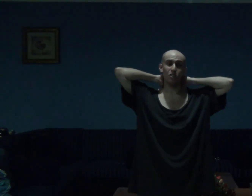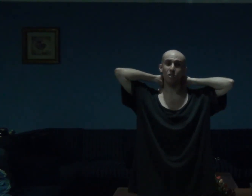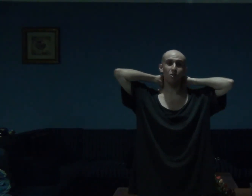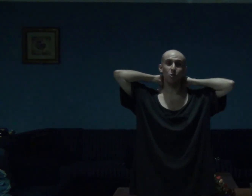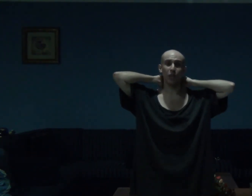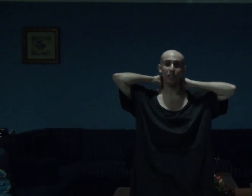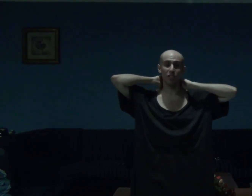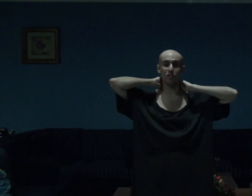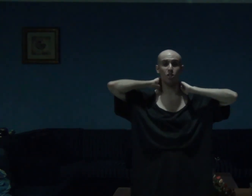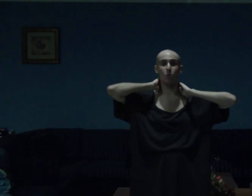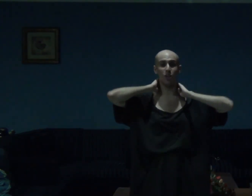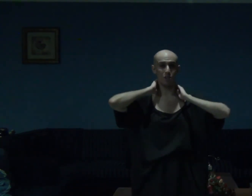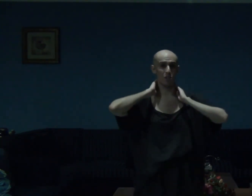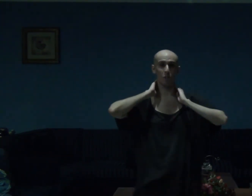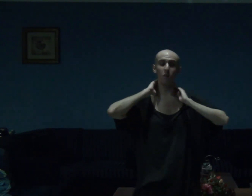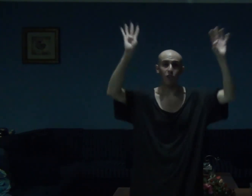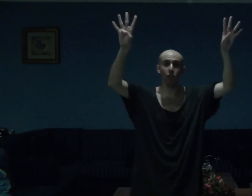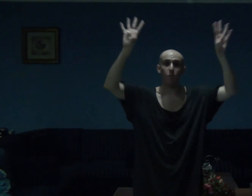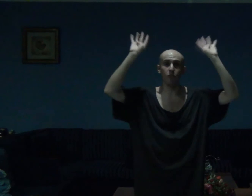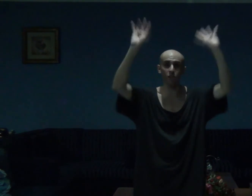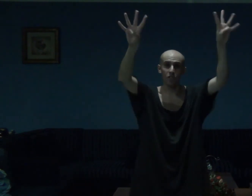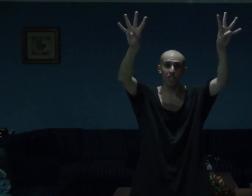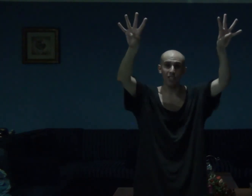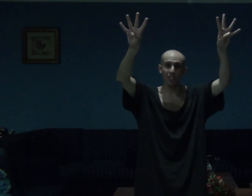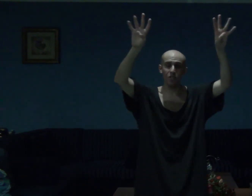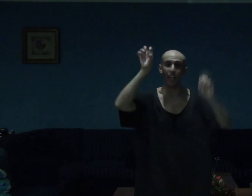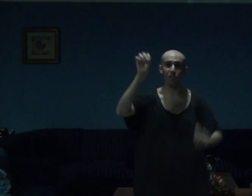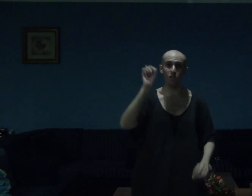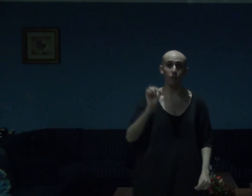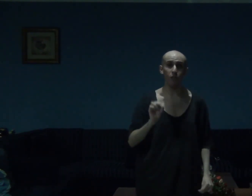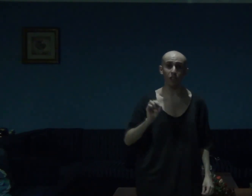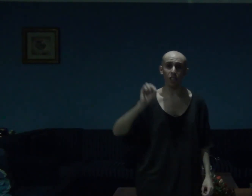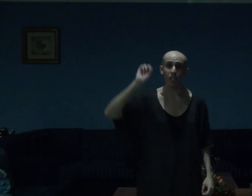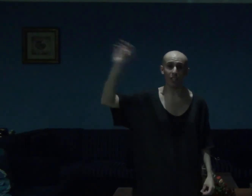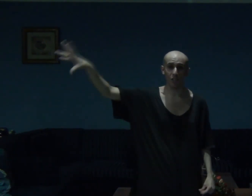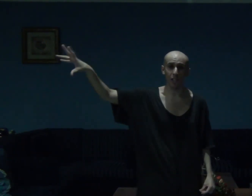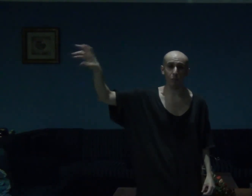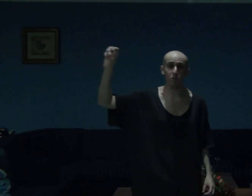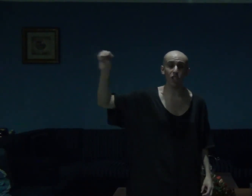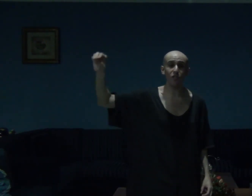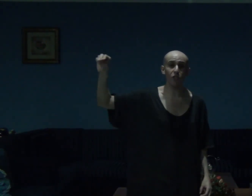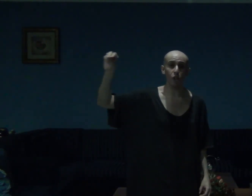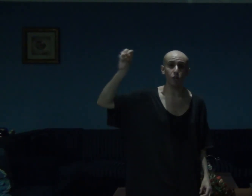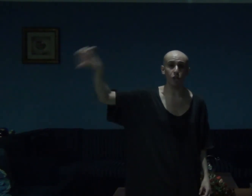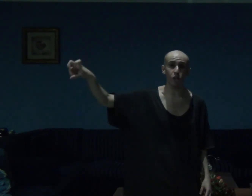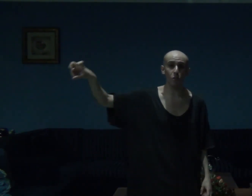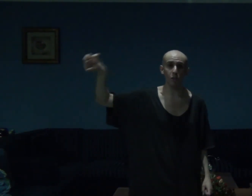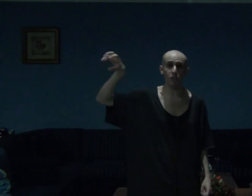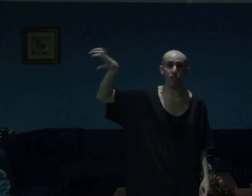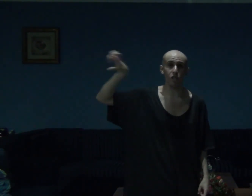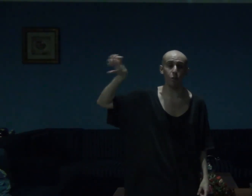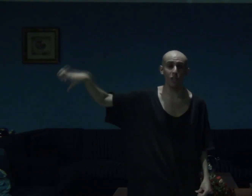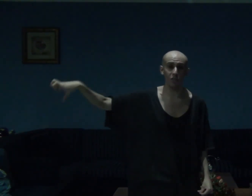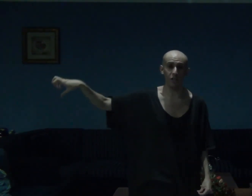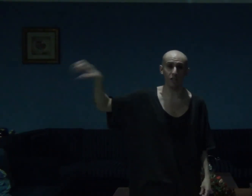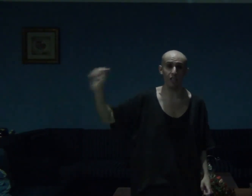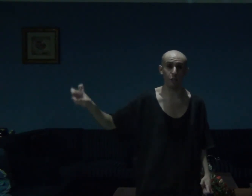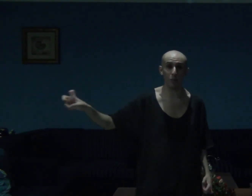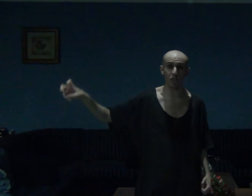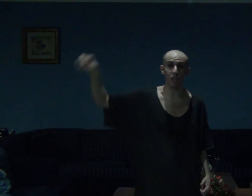so great and so awesome. Volume 14 is, and so funny at times, even though the humor is so little, especially